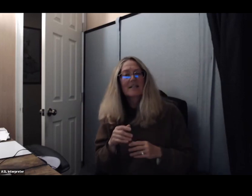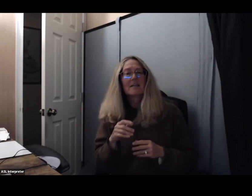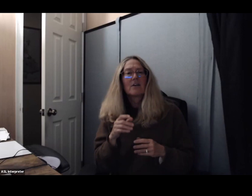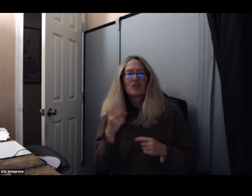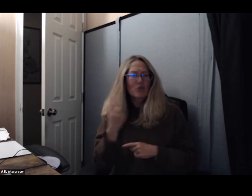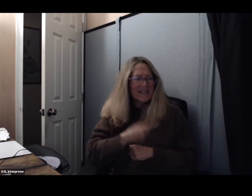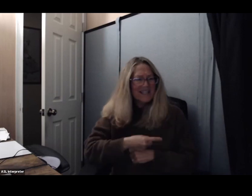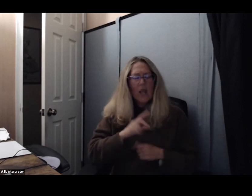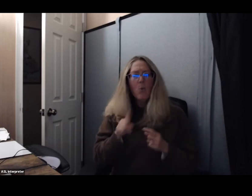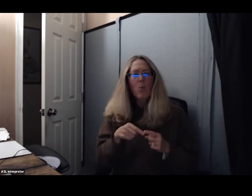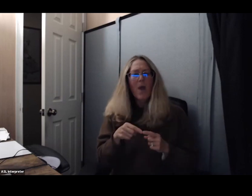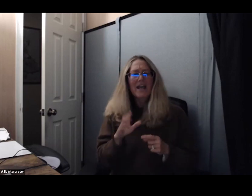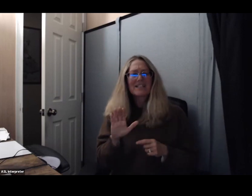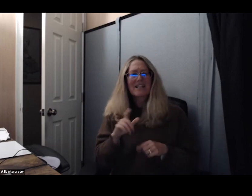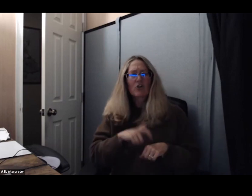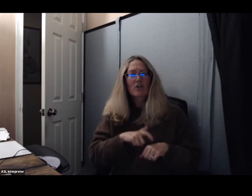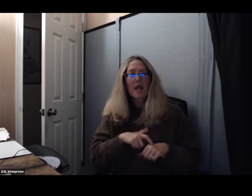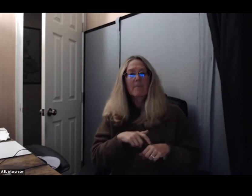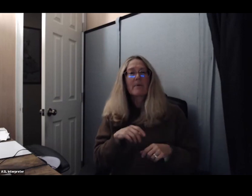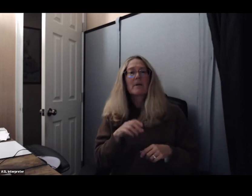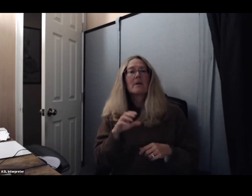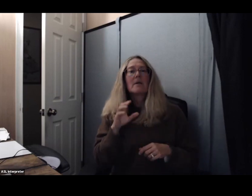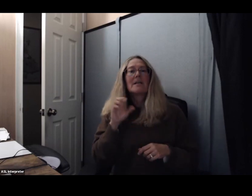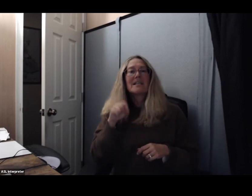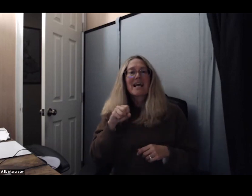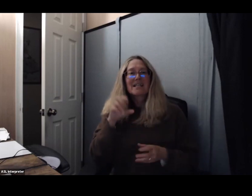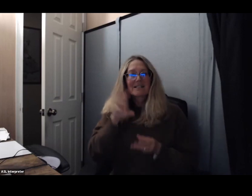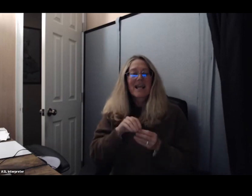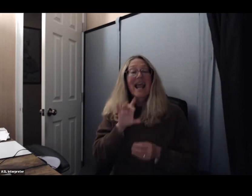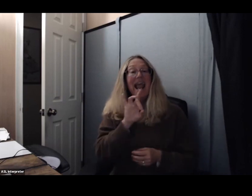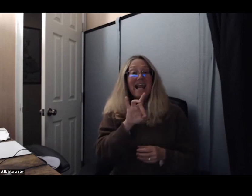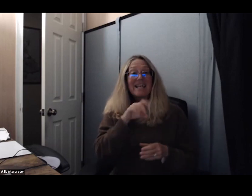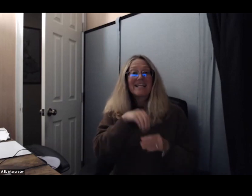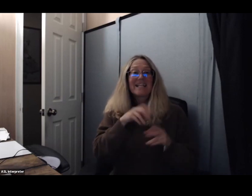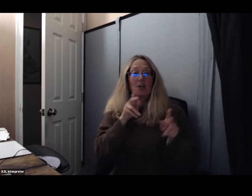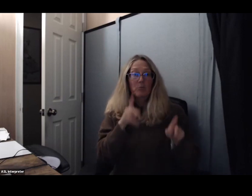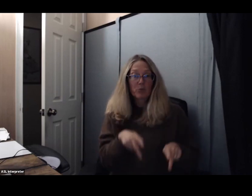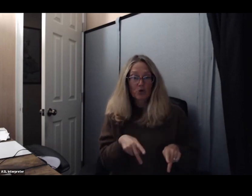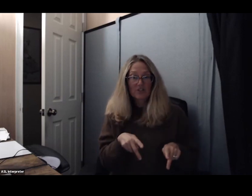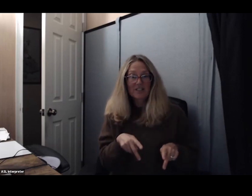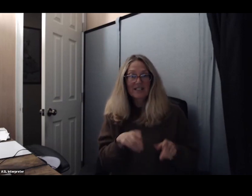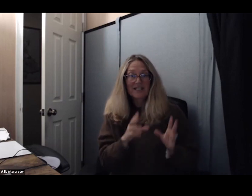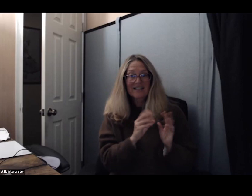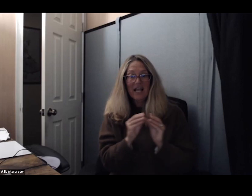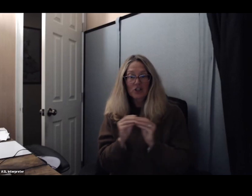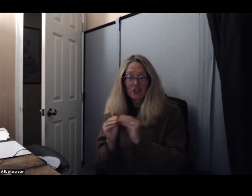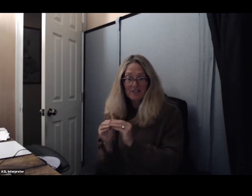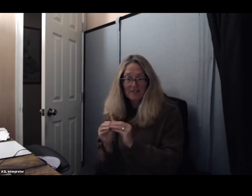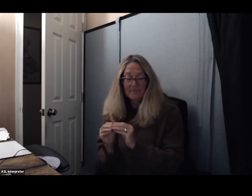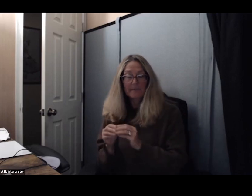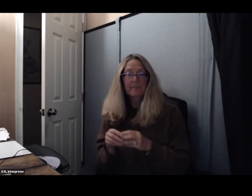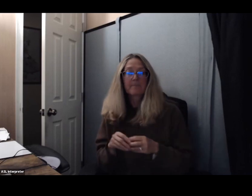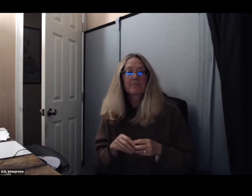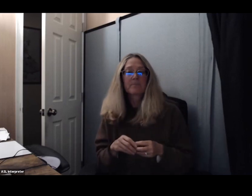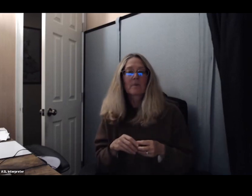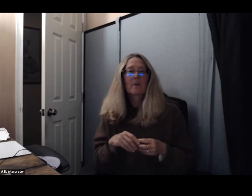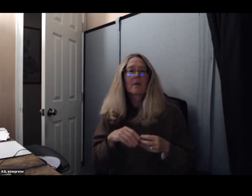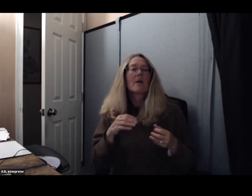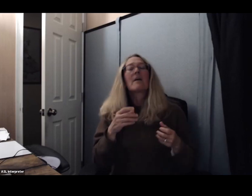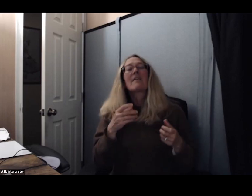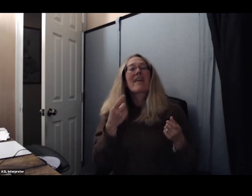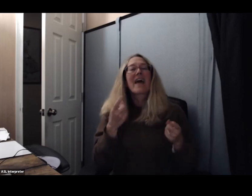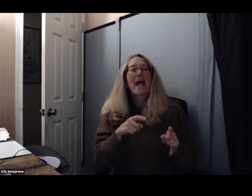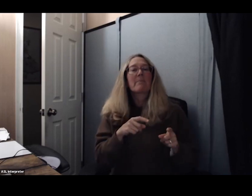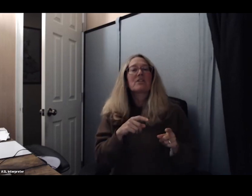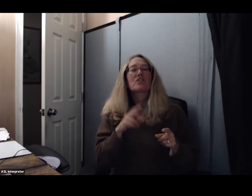hour, during the day, or? Yeah, so there's 8 in-person sessions. So those occur over the